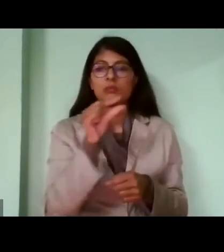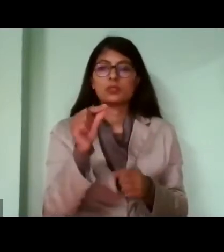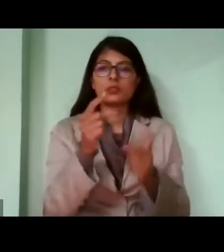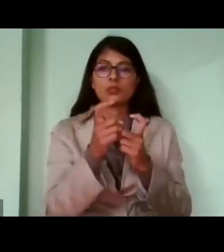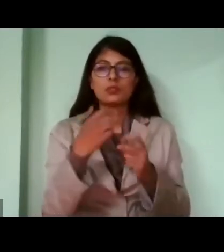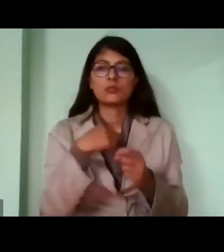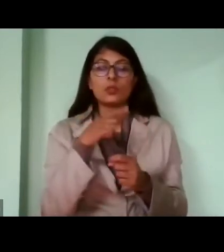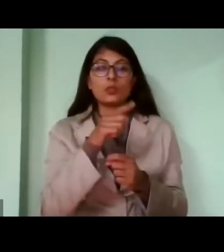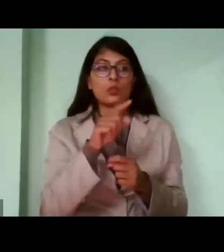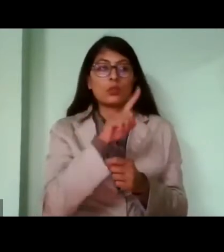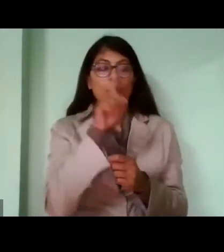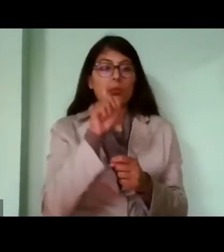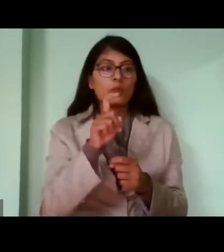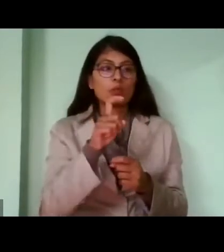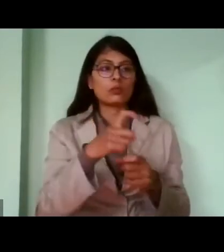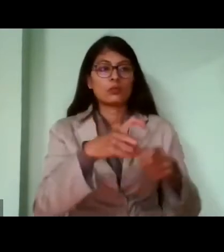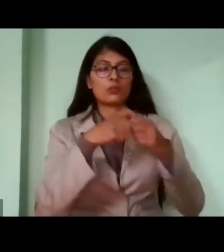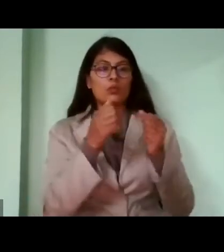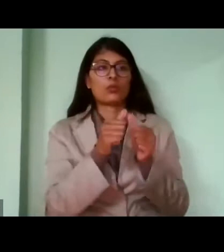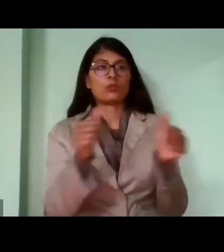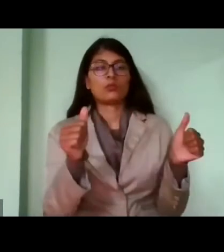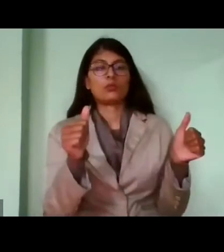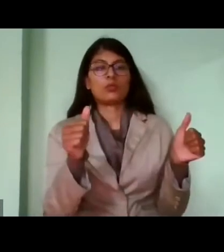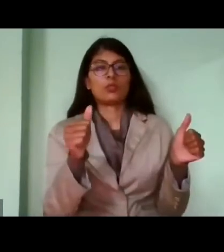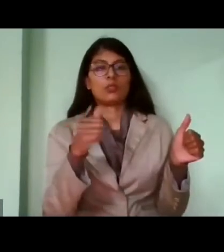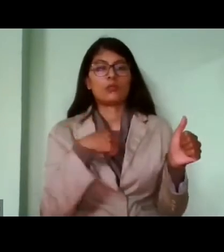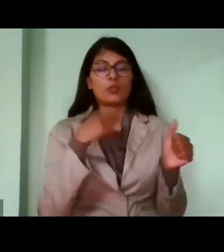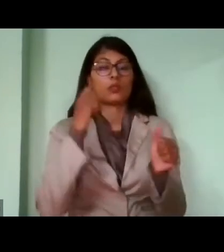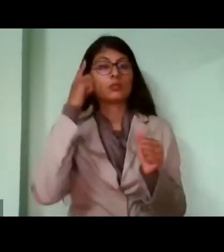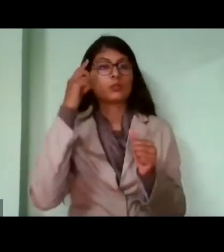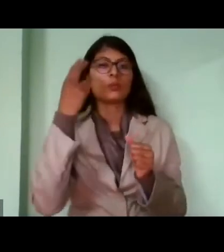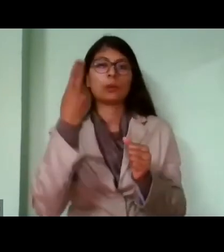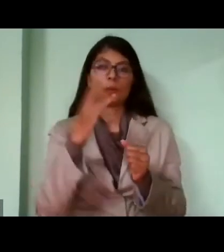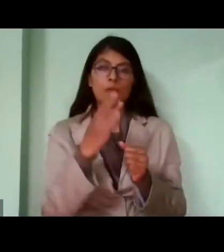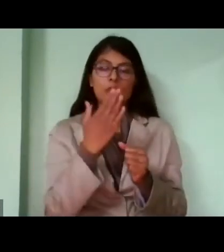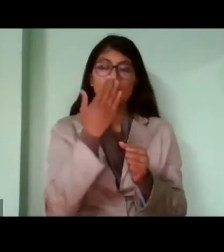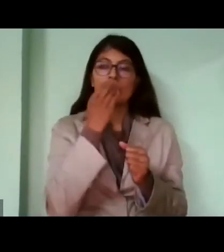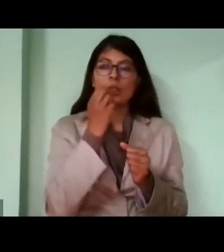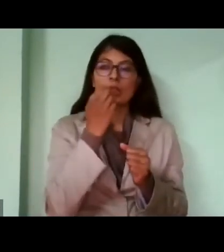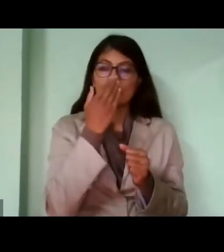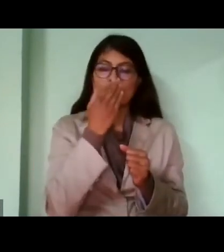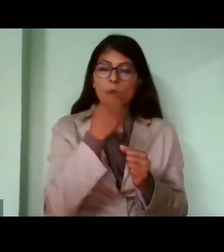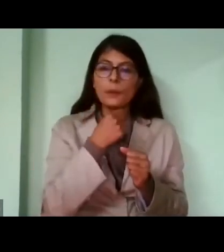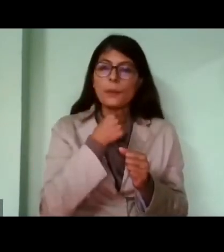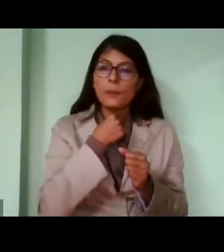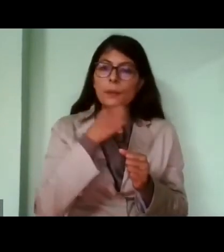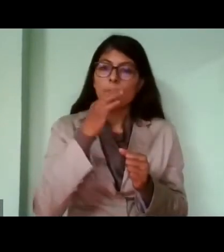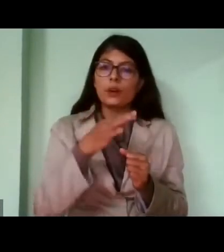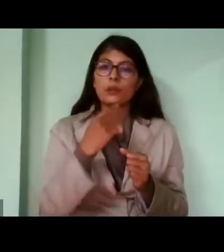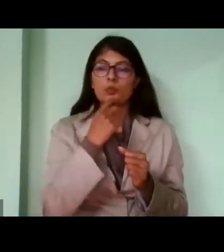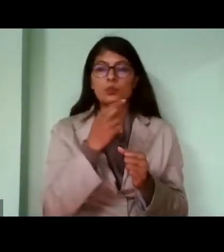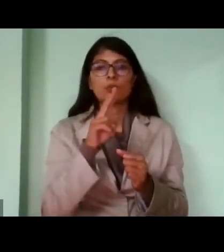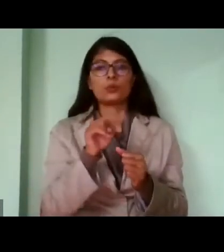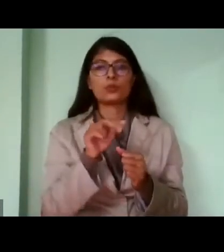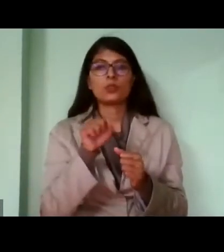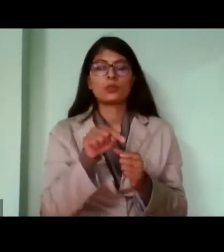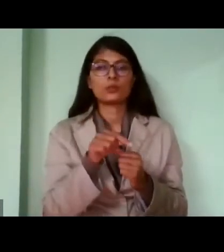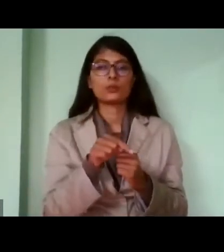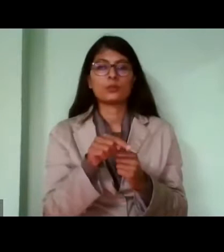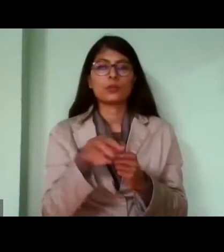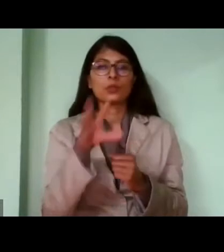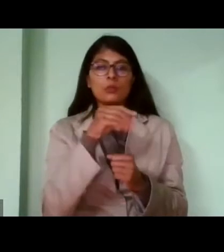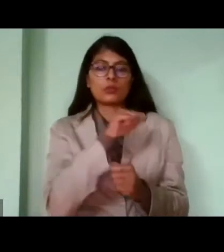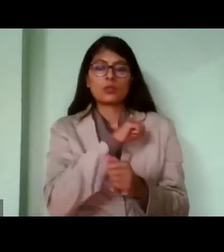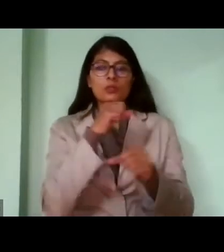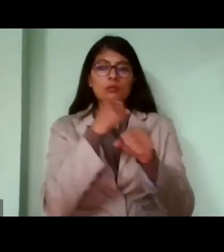asked that question, in all honesty, because the fact that it conflates